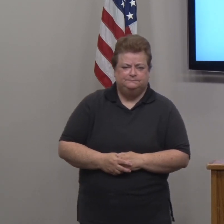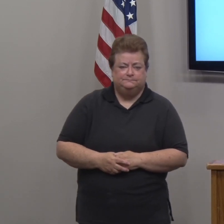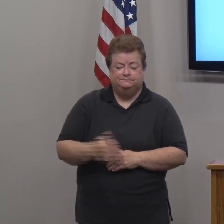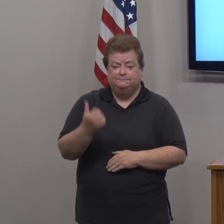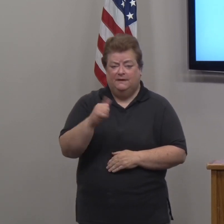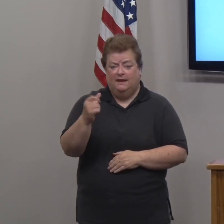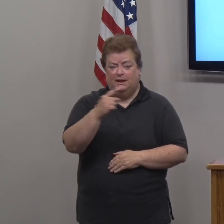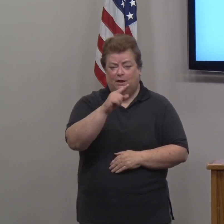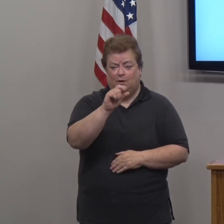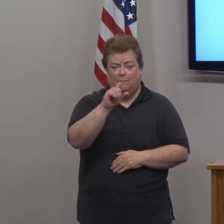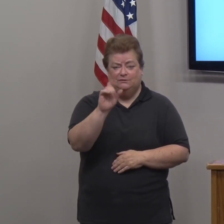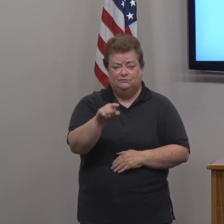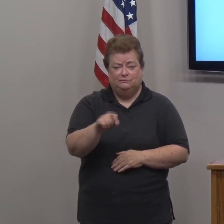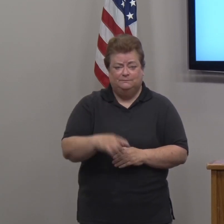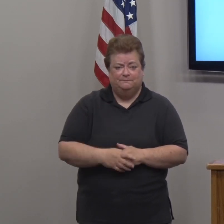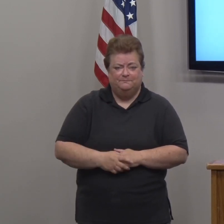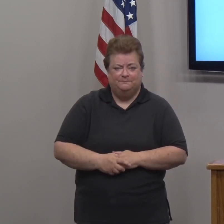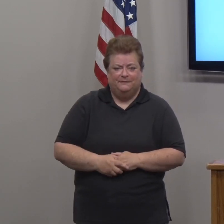Any questions today?